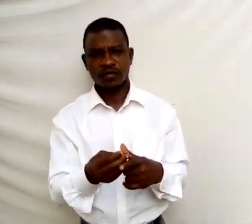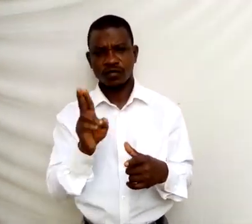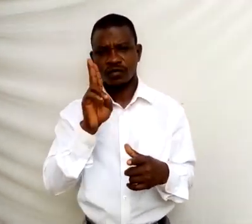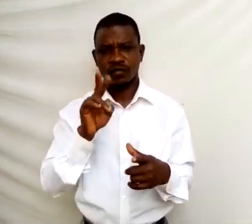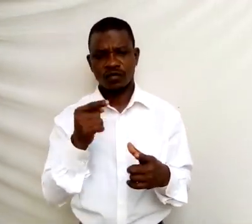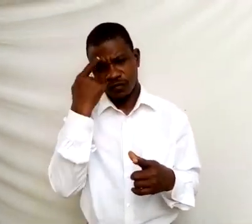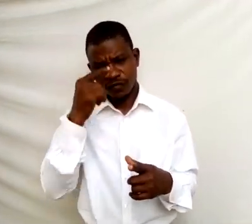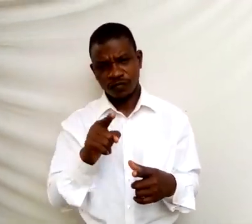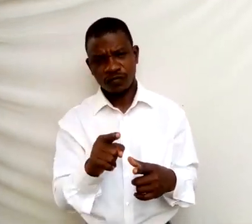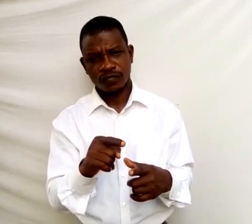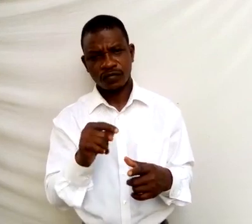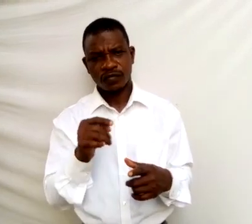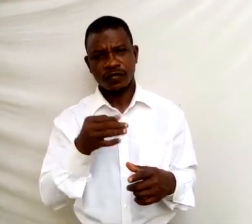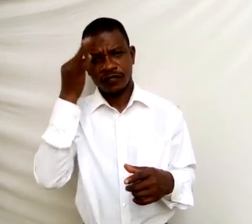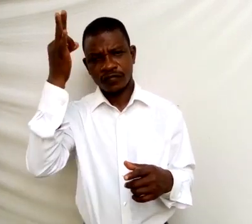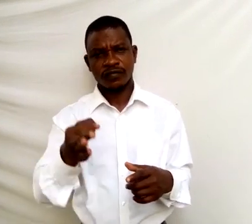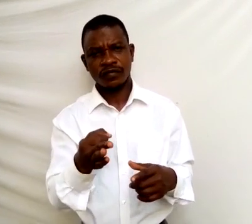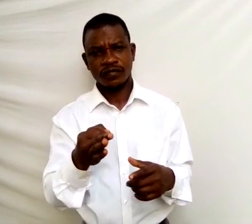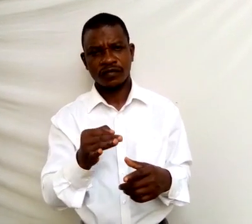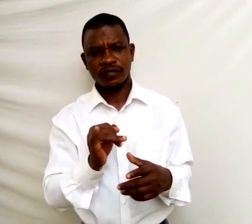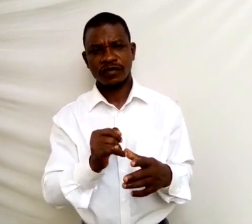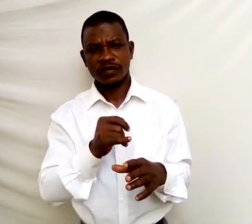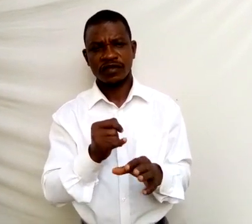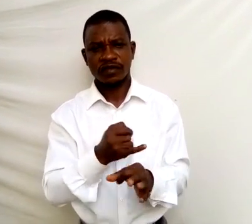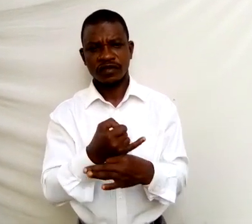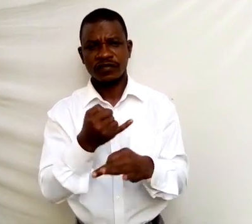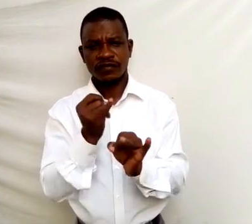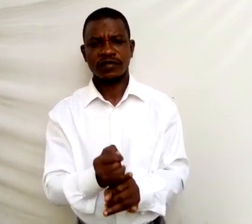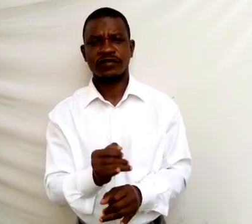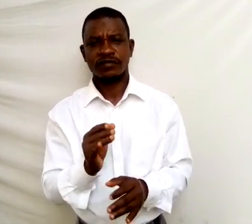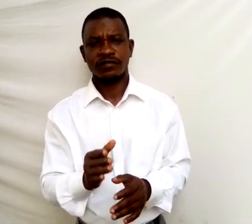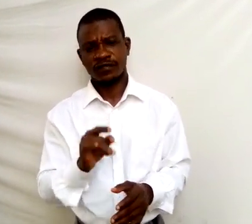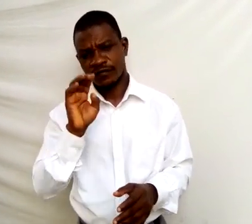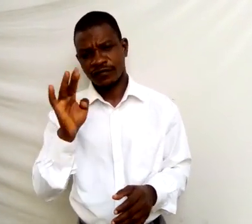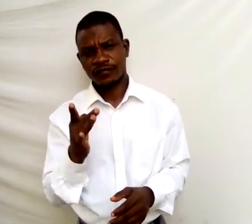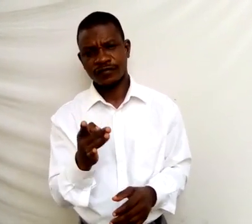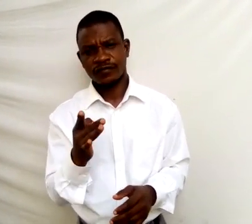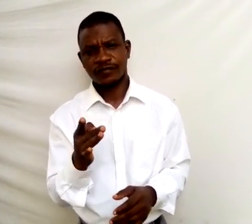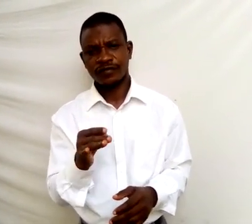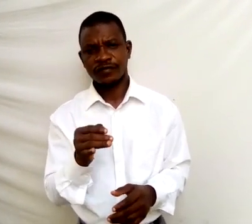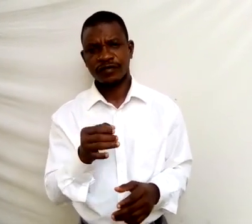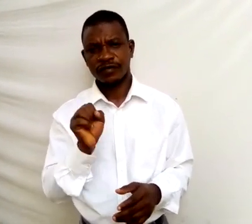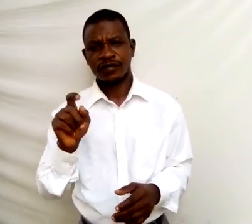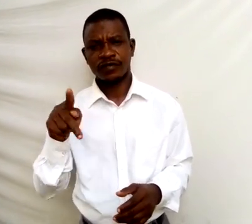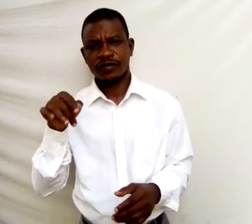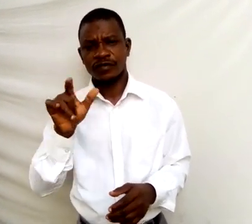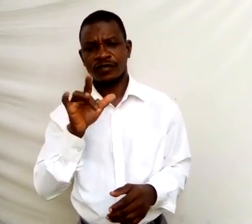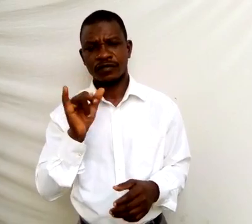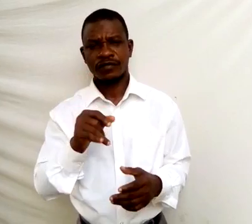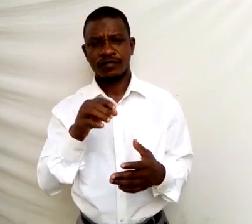for future investment. 4. Surplus budget also